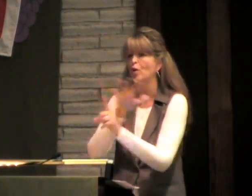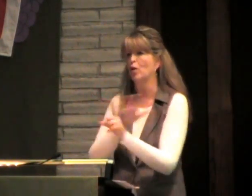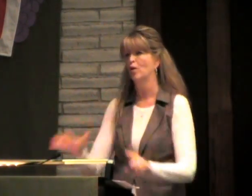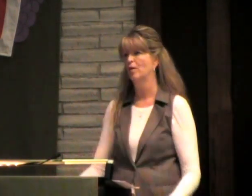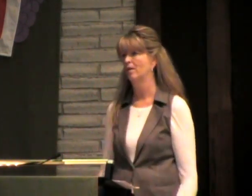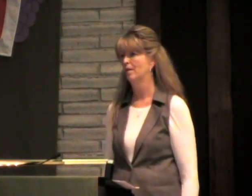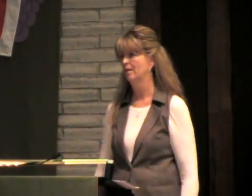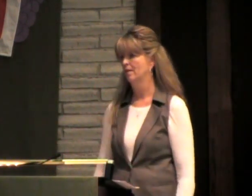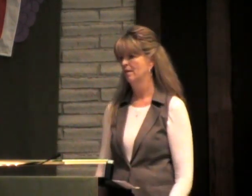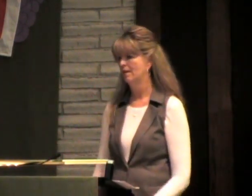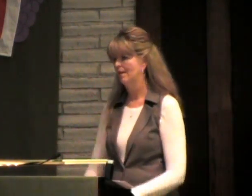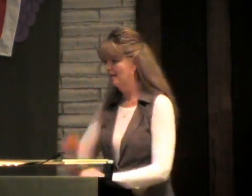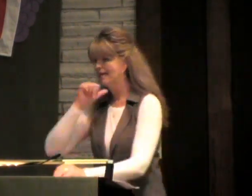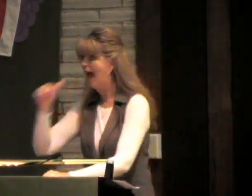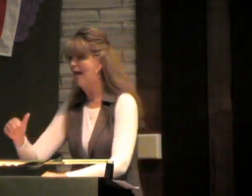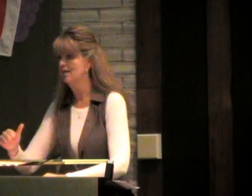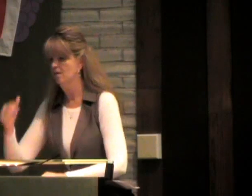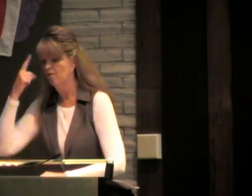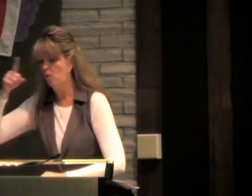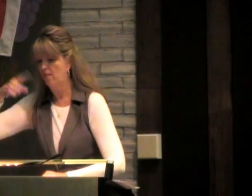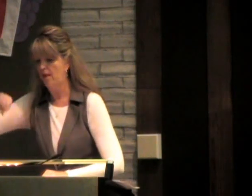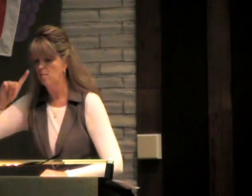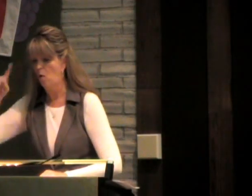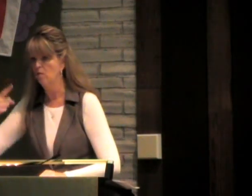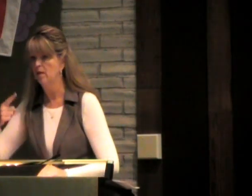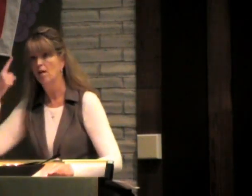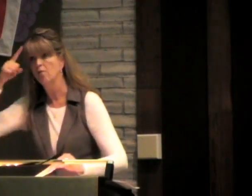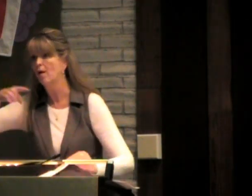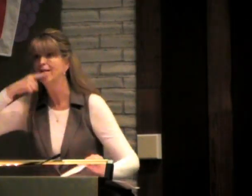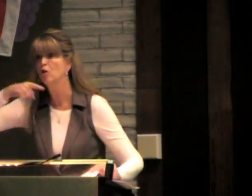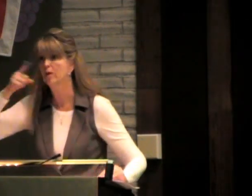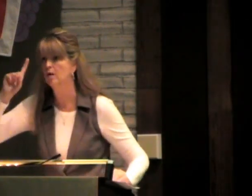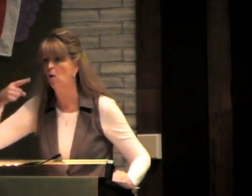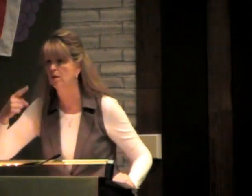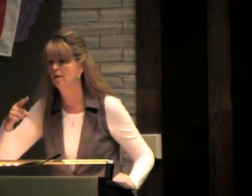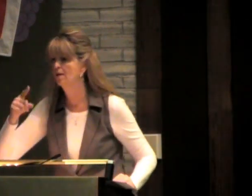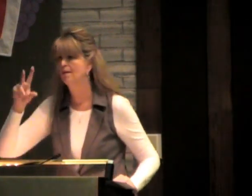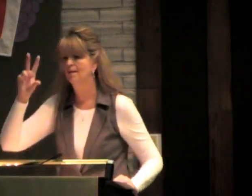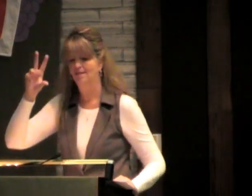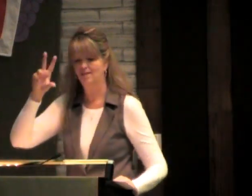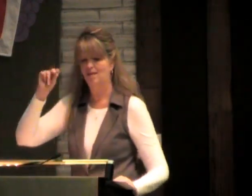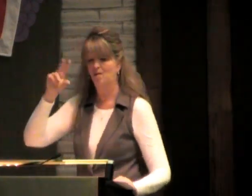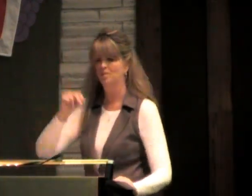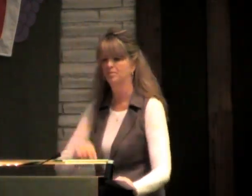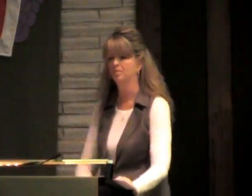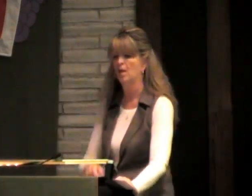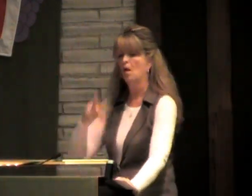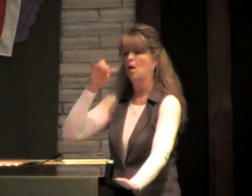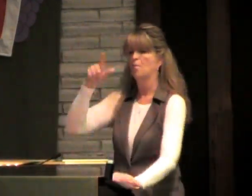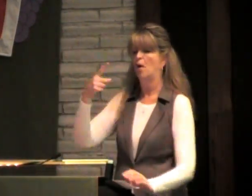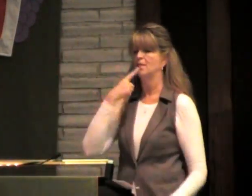famous and popular folks. It's not only for those folks. It's not only for people who can hear.